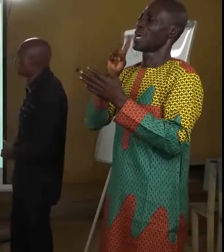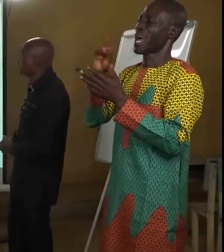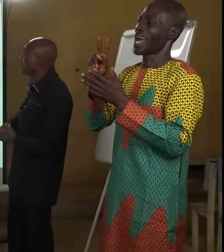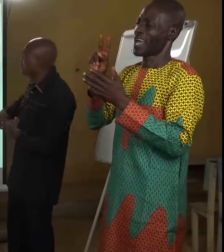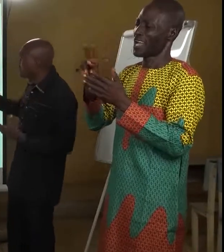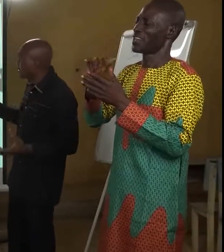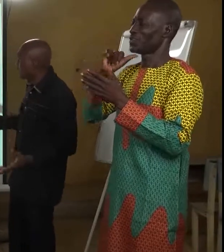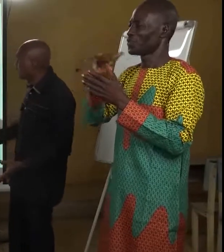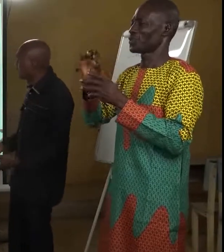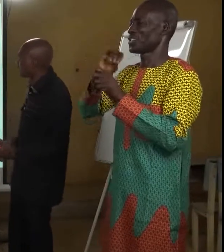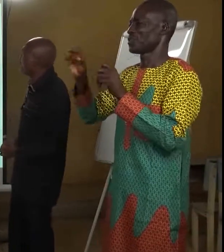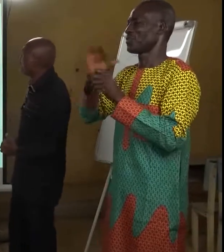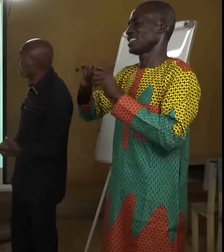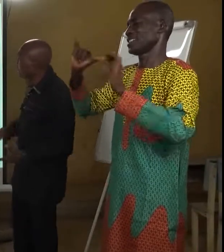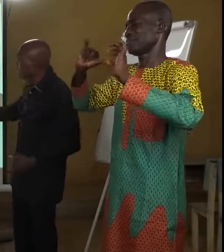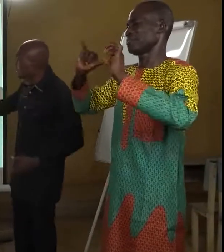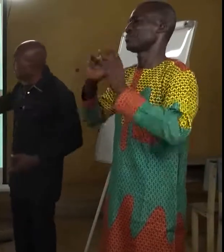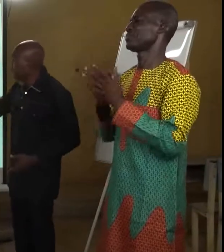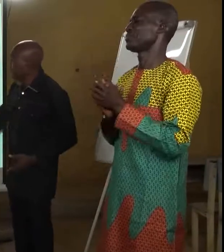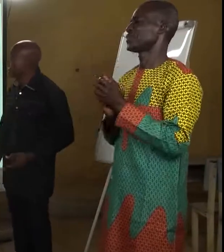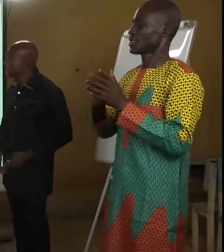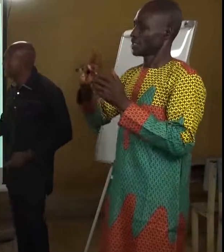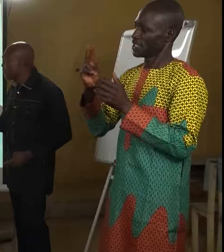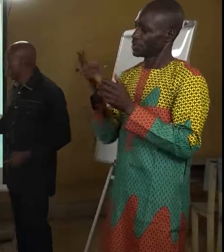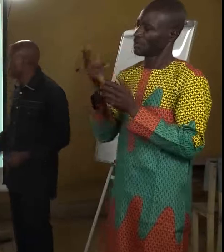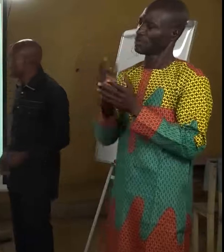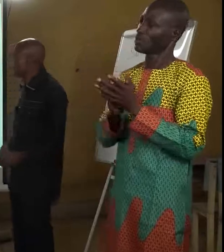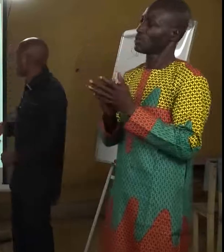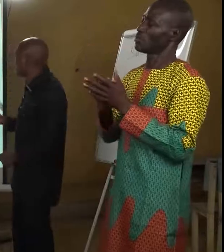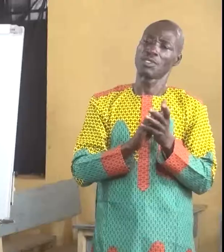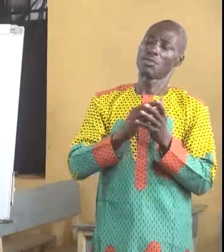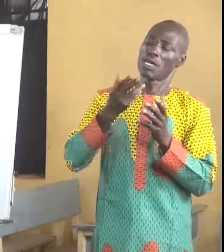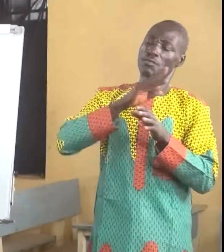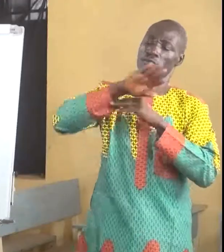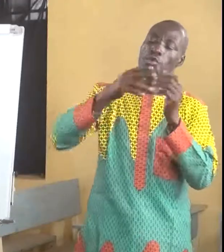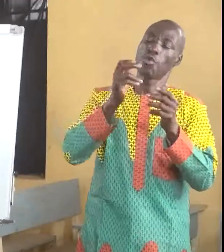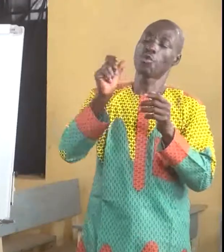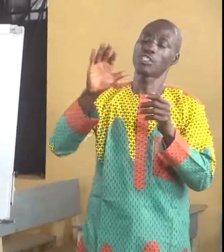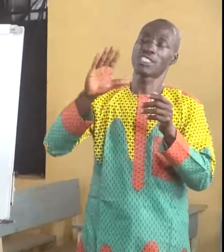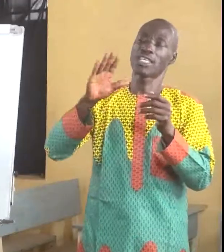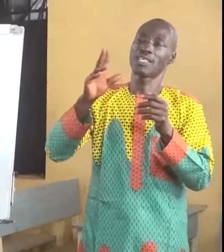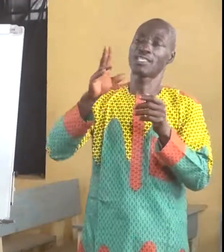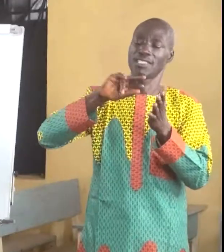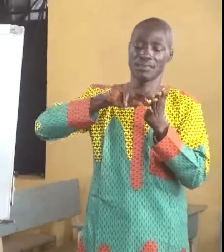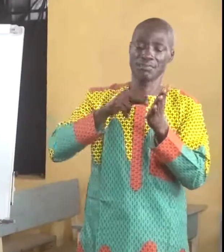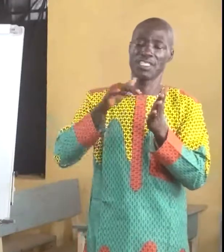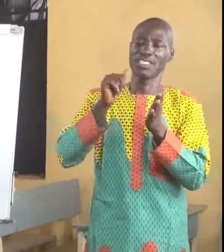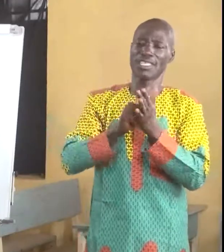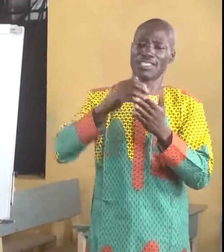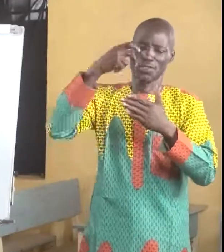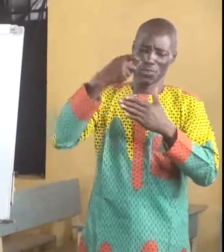given period of time. You use it and measure inflation. The second one is the wholesale index, meaning